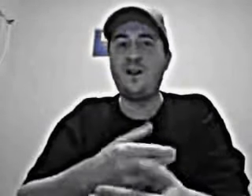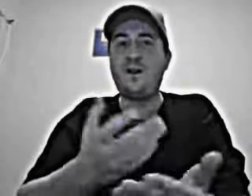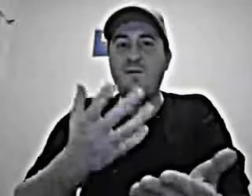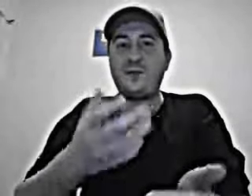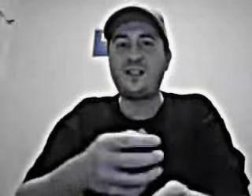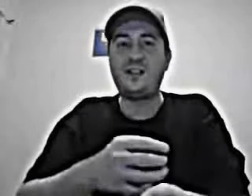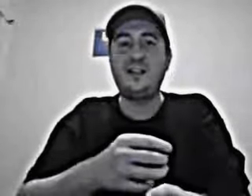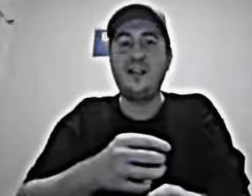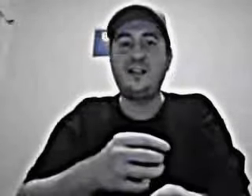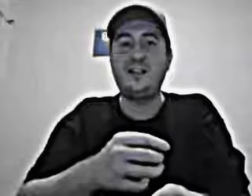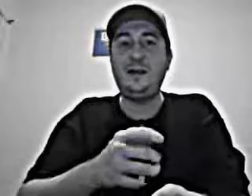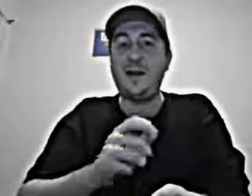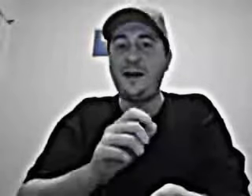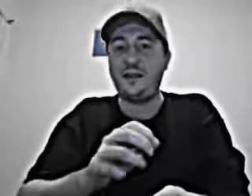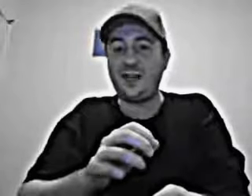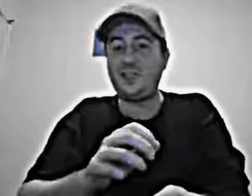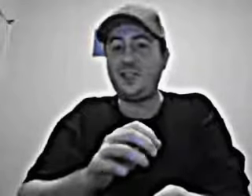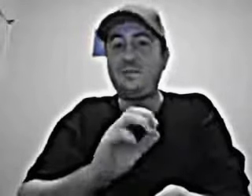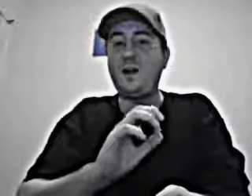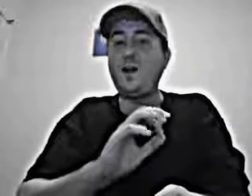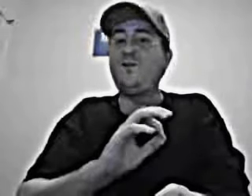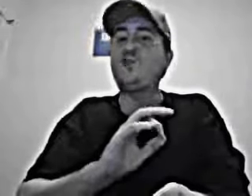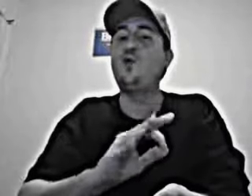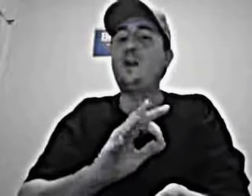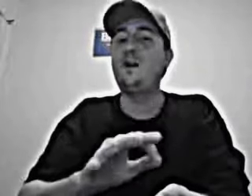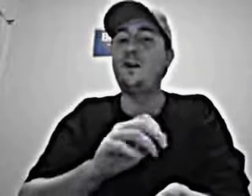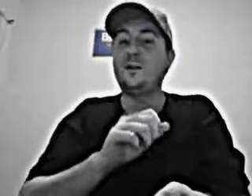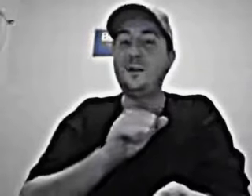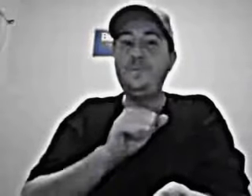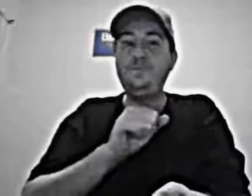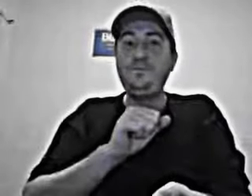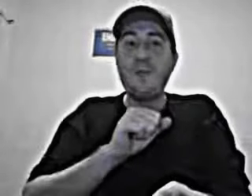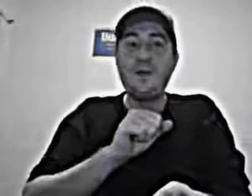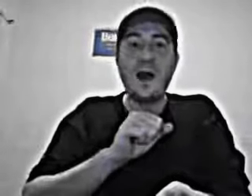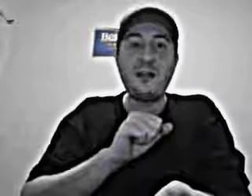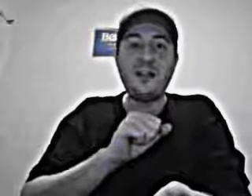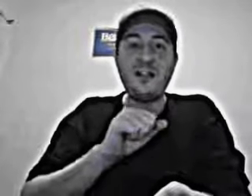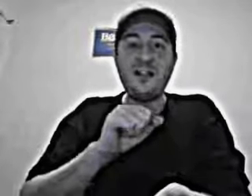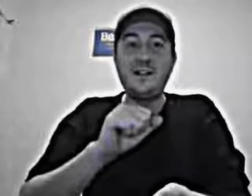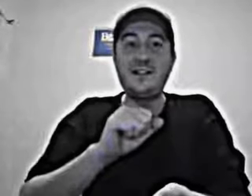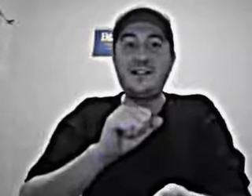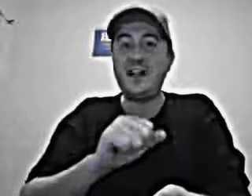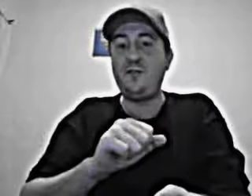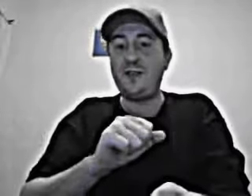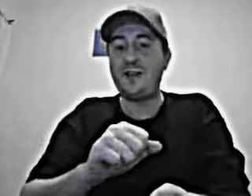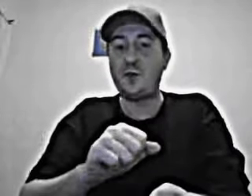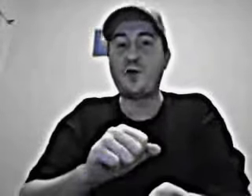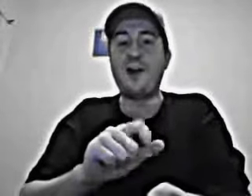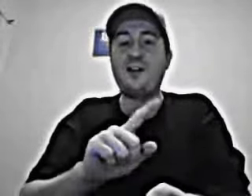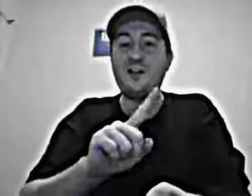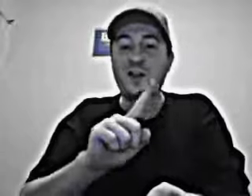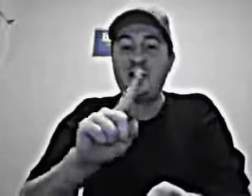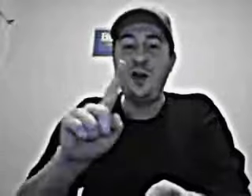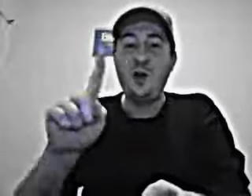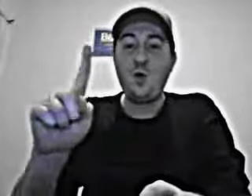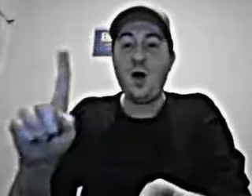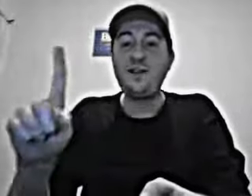Denver since 1997 she's been in there for 20 years now she is safely Democratic so that's one